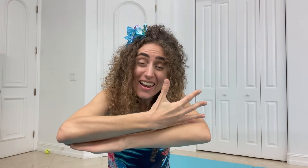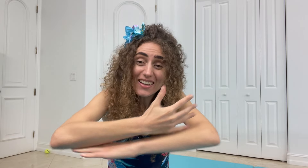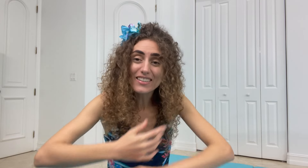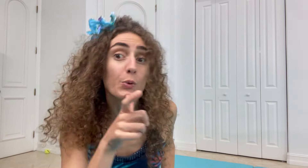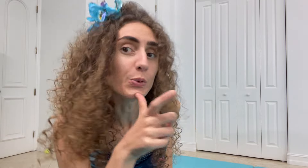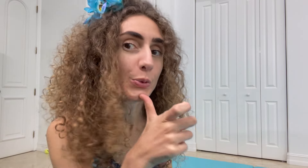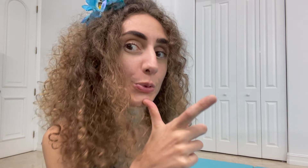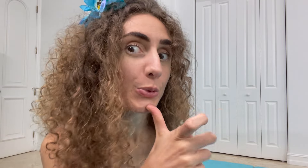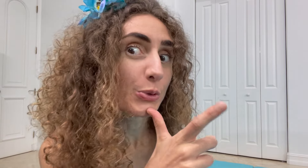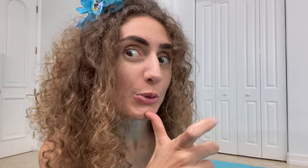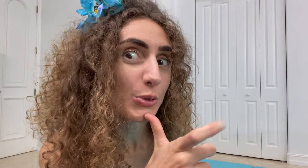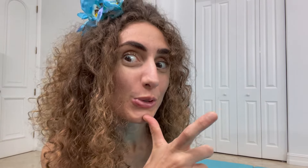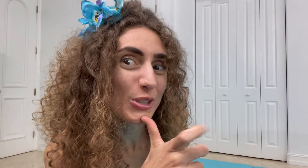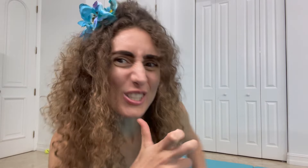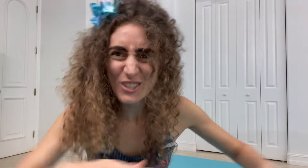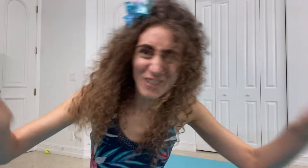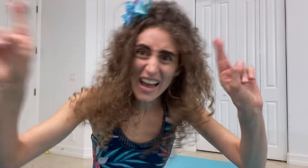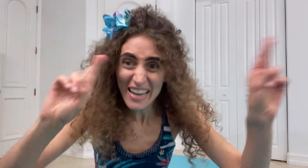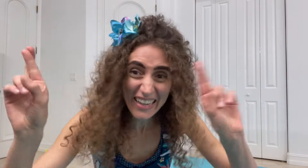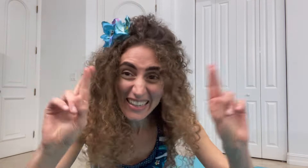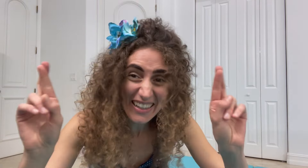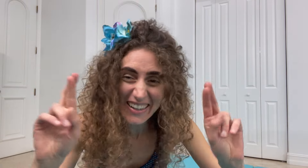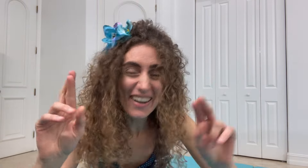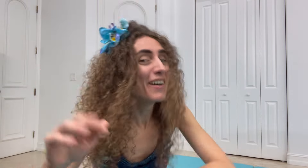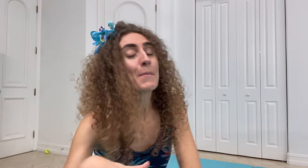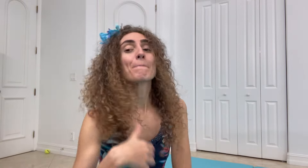5 days? Who's ready?